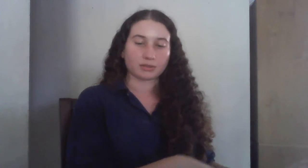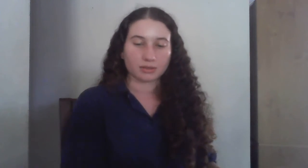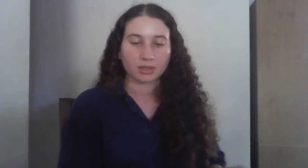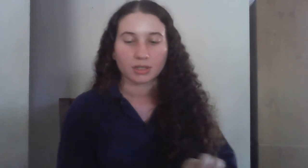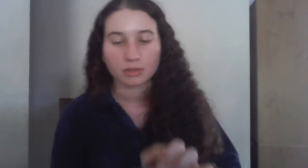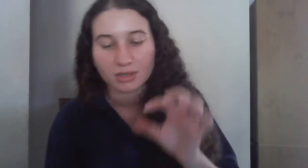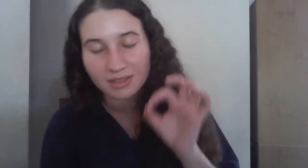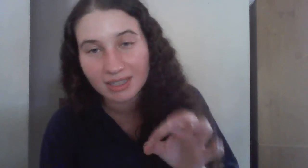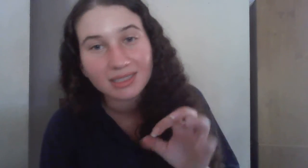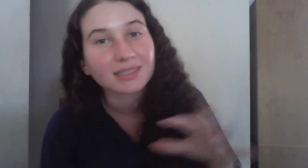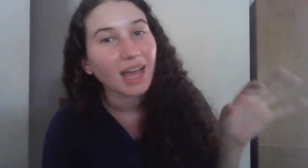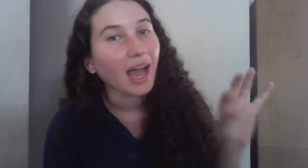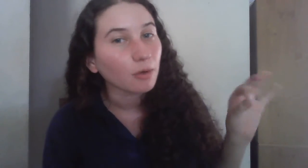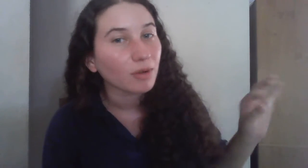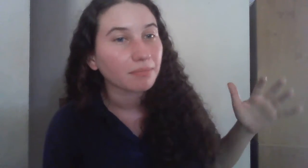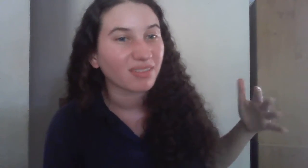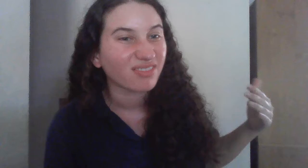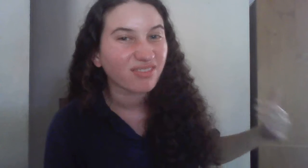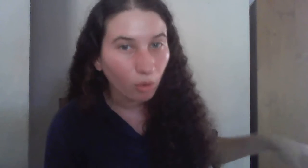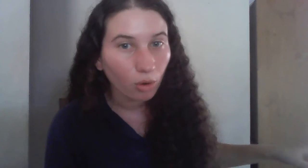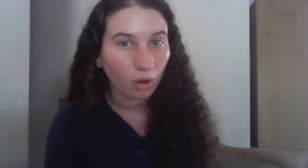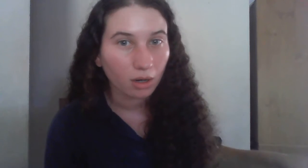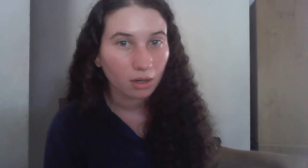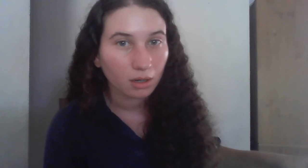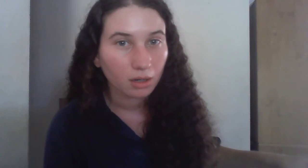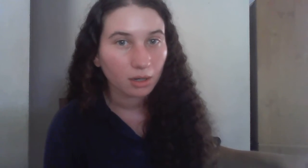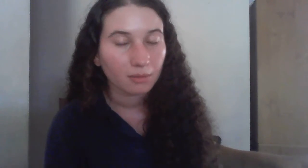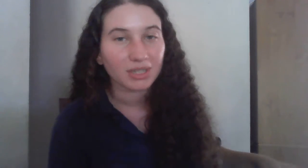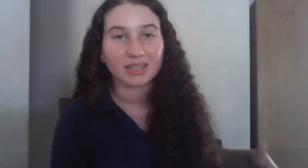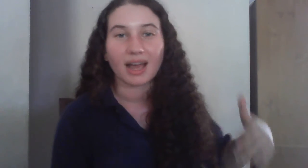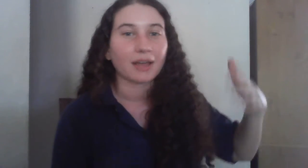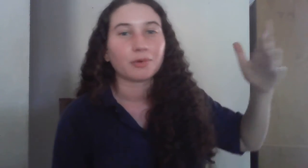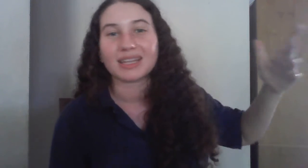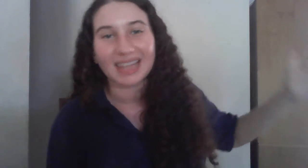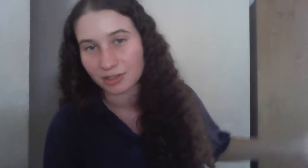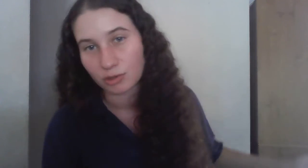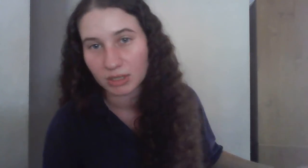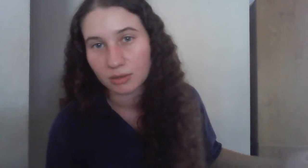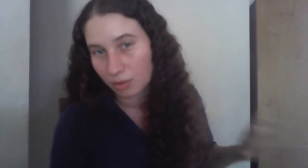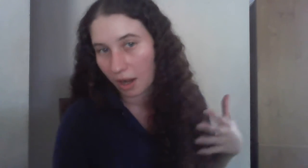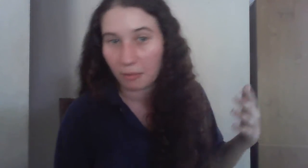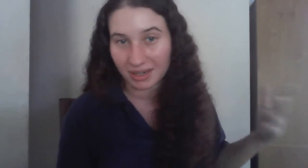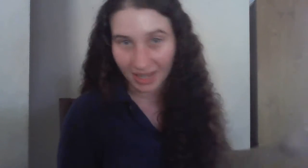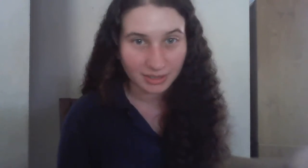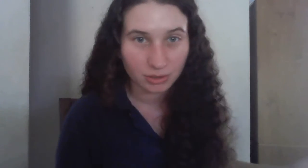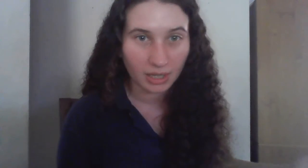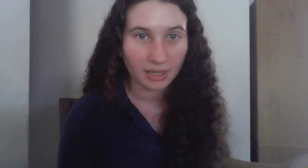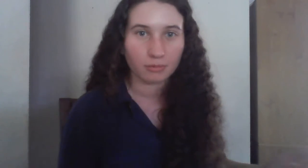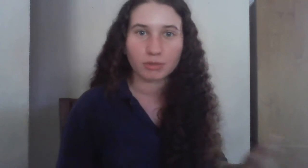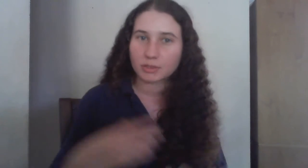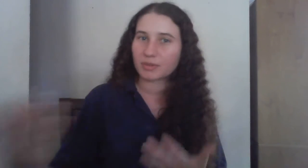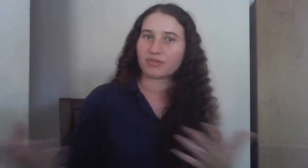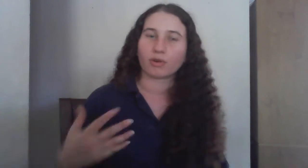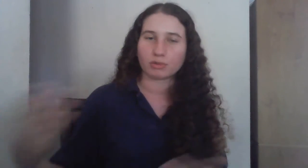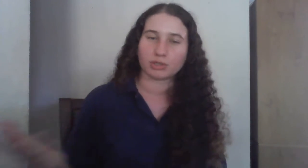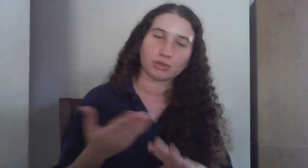else. So the sentence, I went before, meaning I went last week, or I went yesterday. Which before would you use?